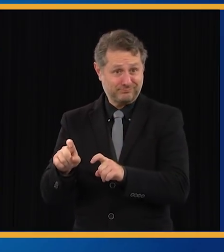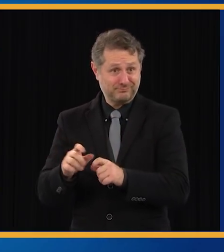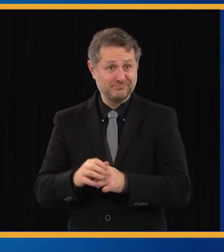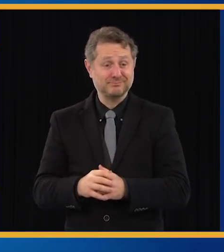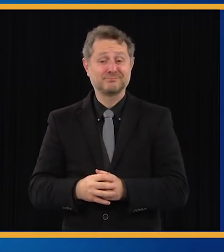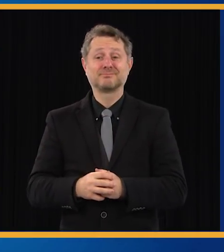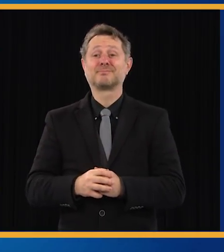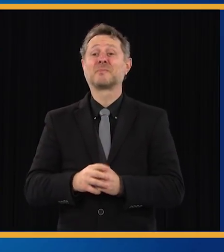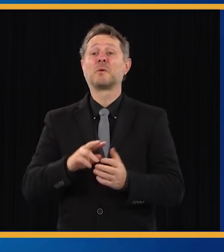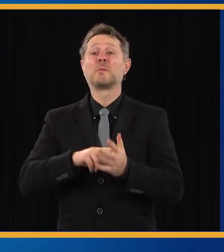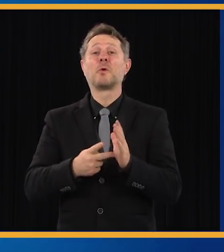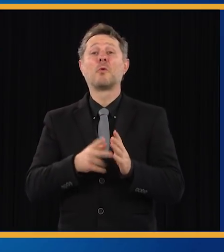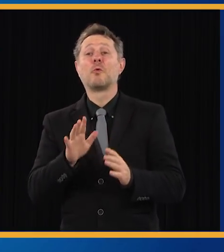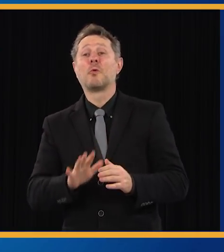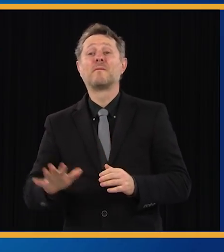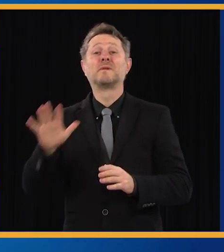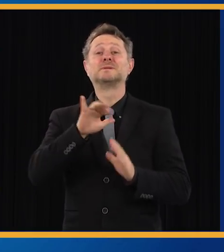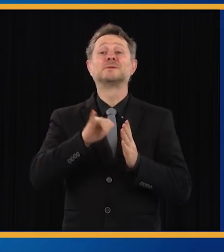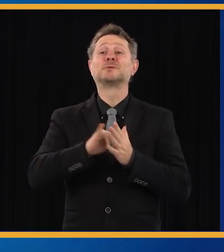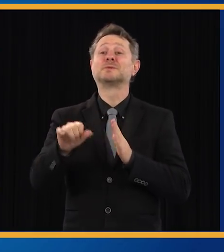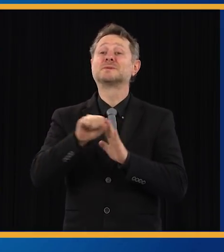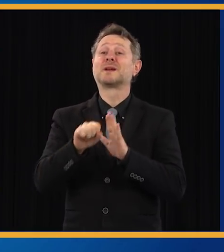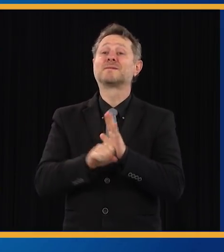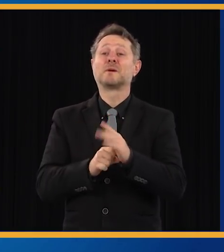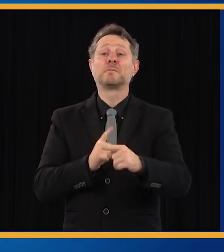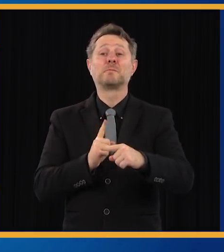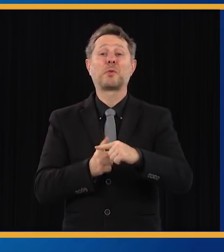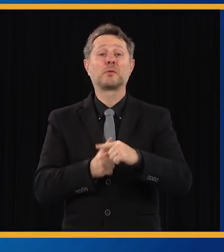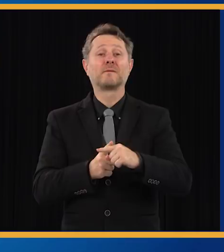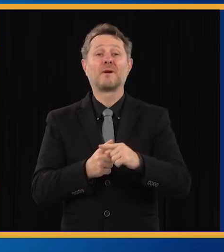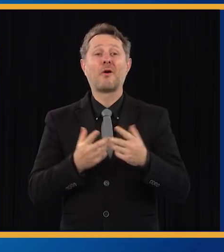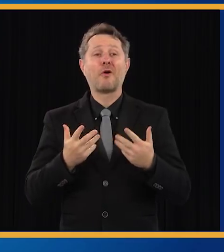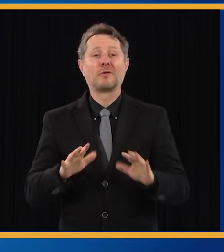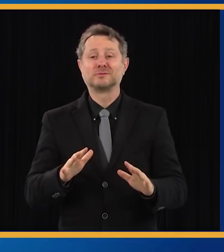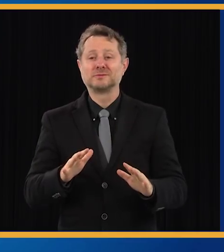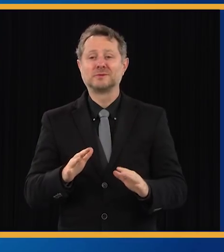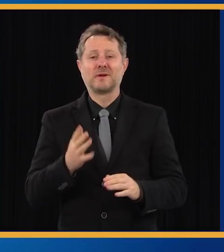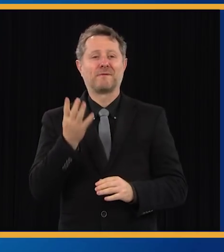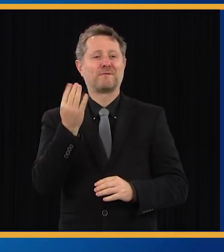is 14.9. When we tested 5 days ago, it was 13.9.